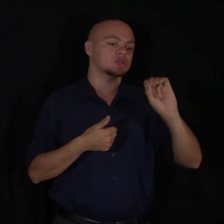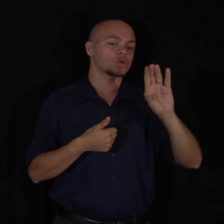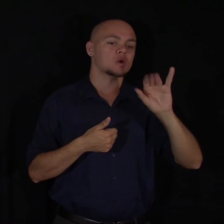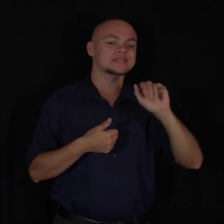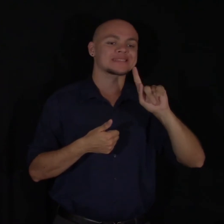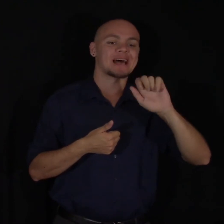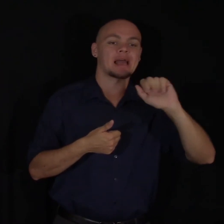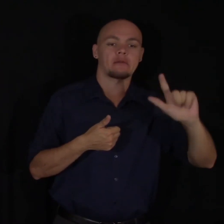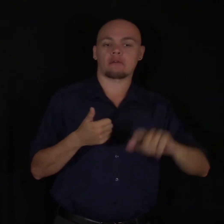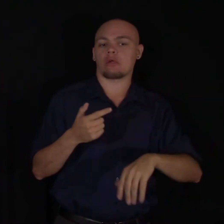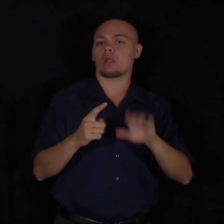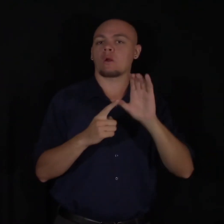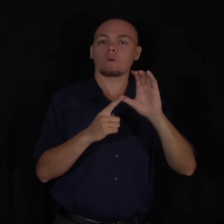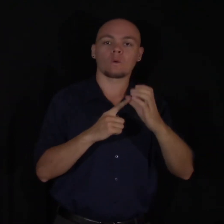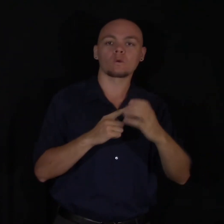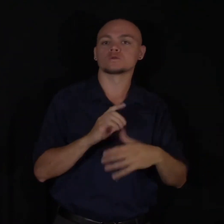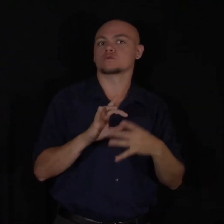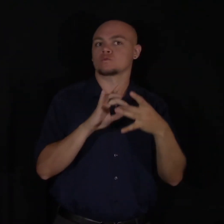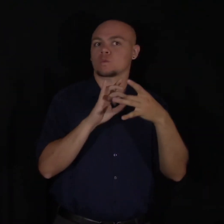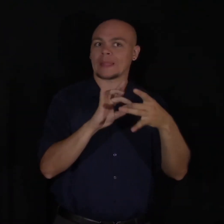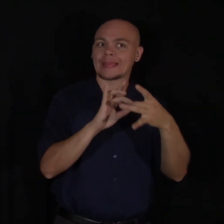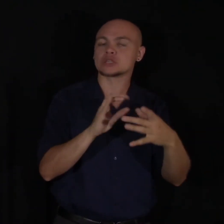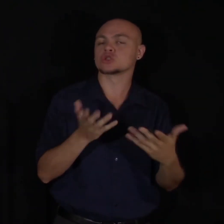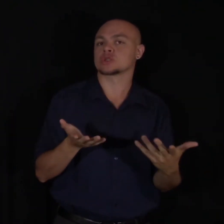inheritance, relations, and so many more.